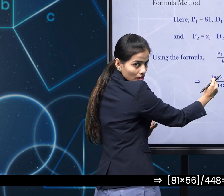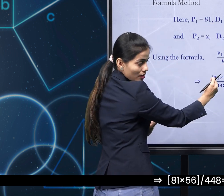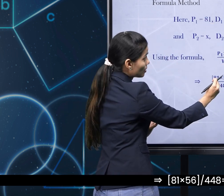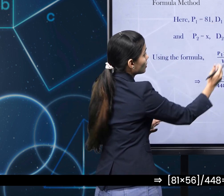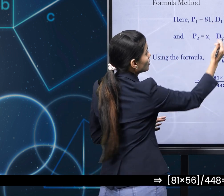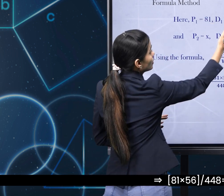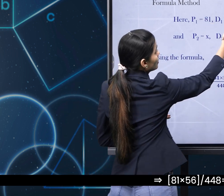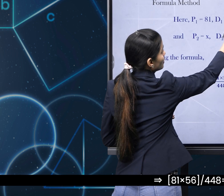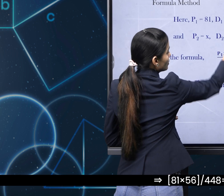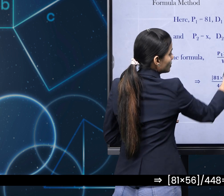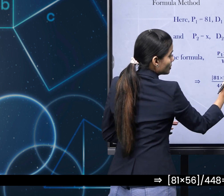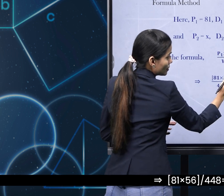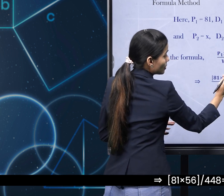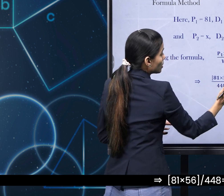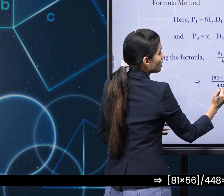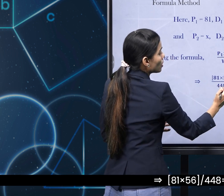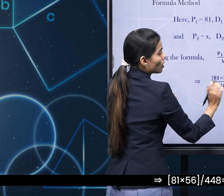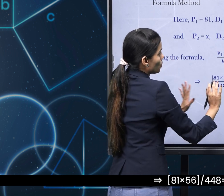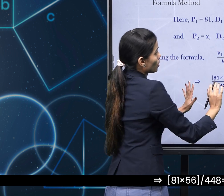160.